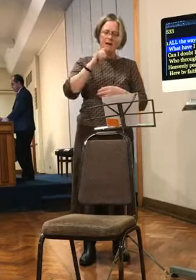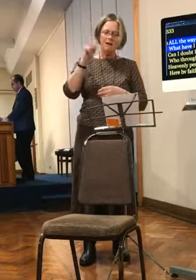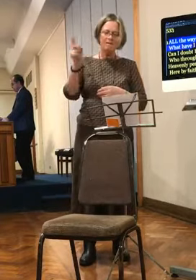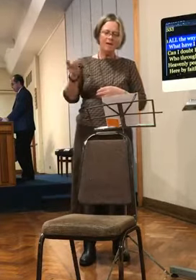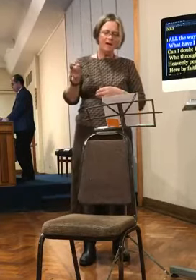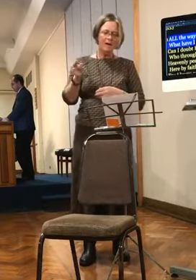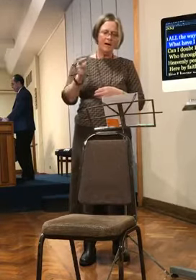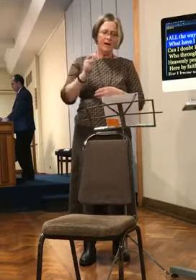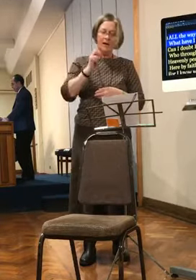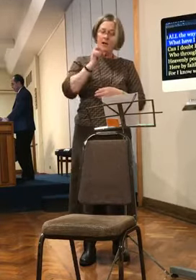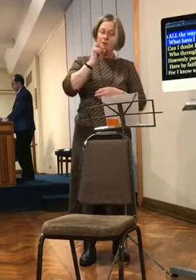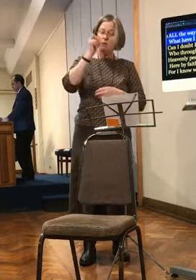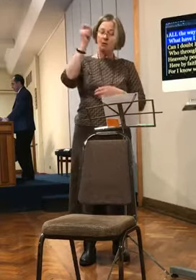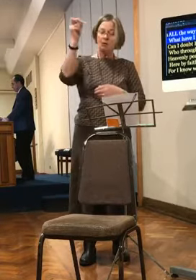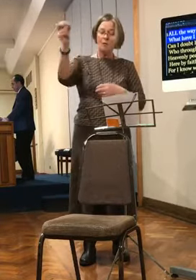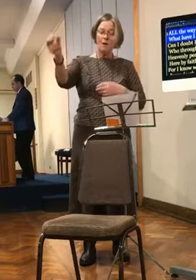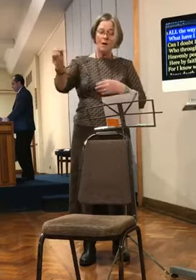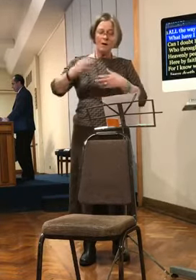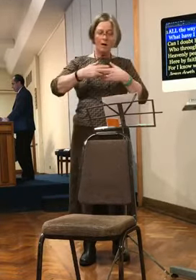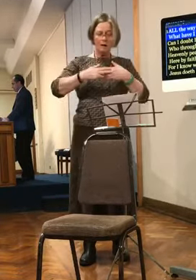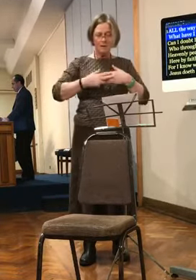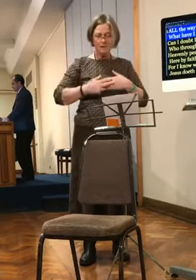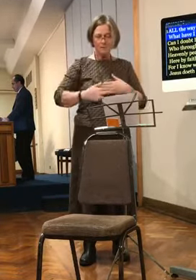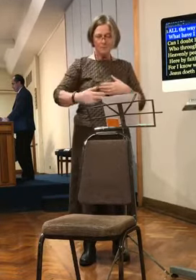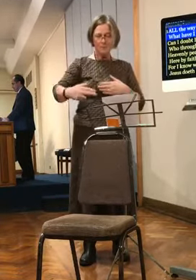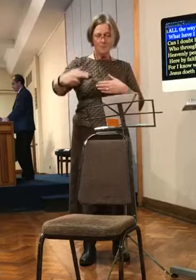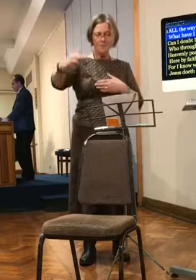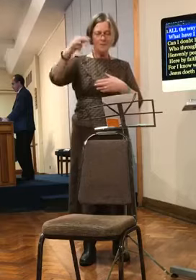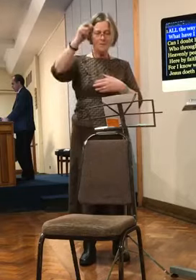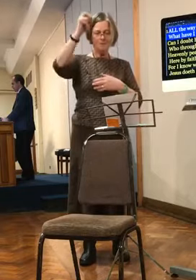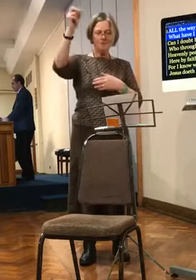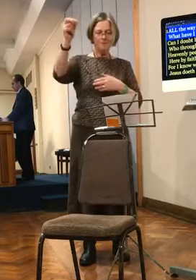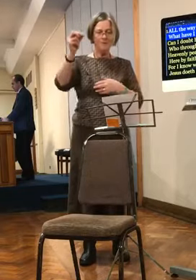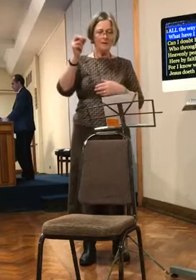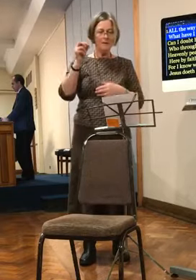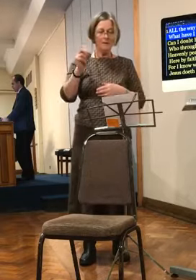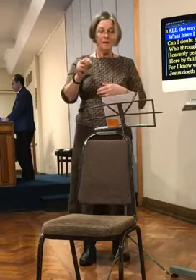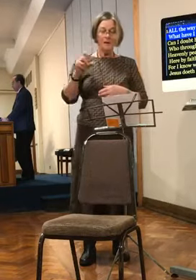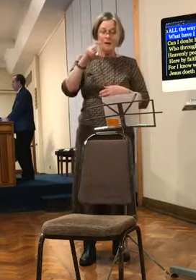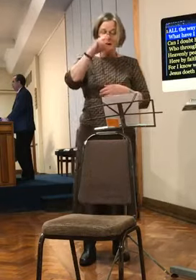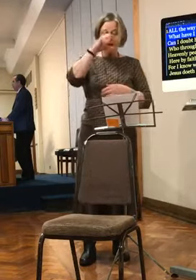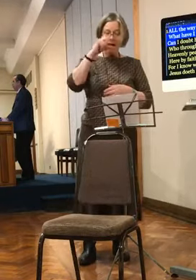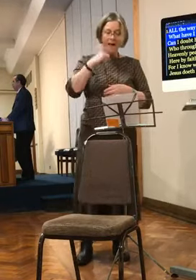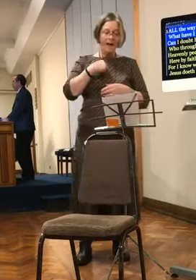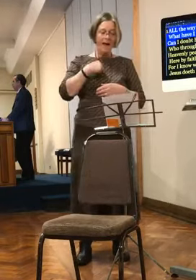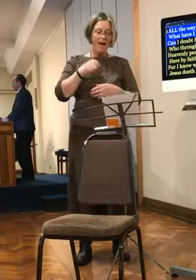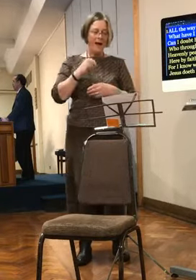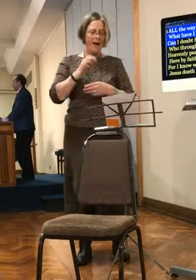Thank you.